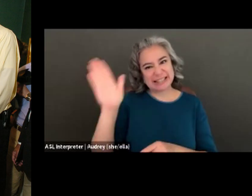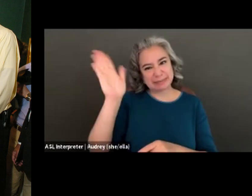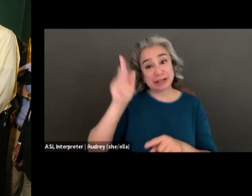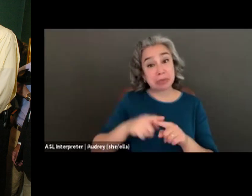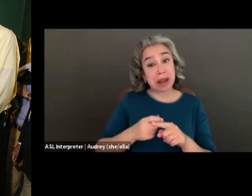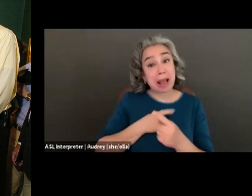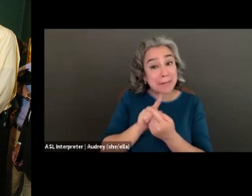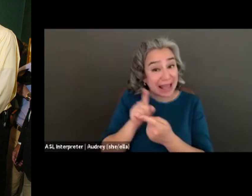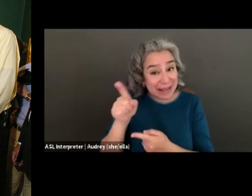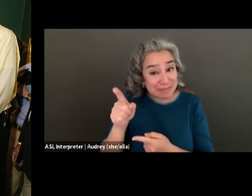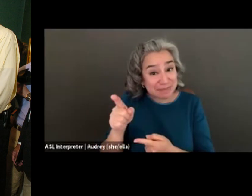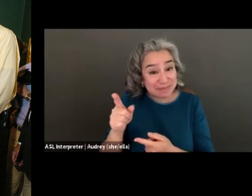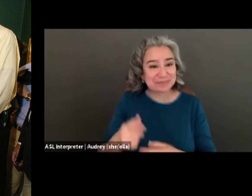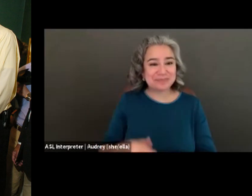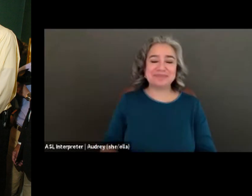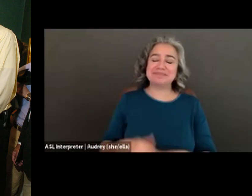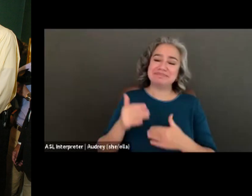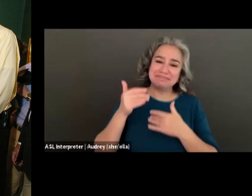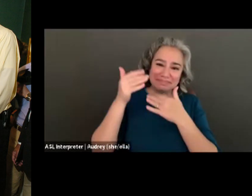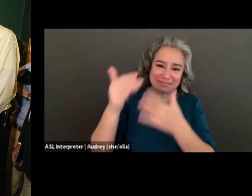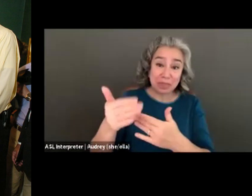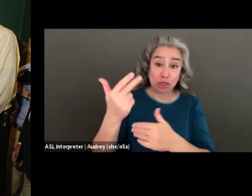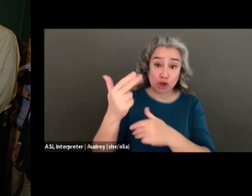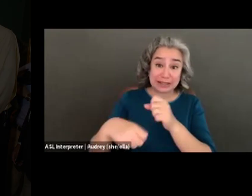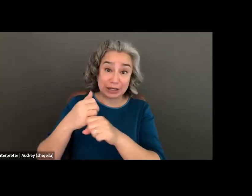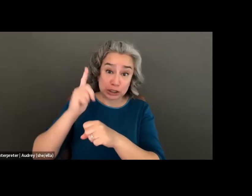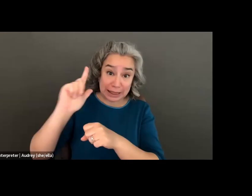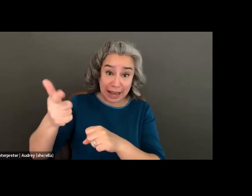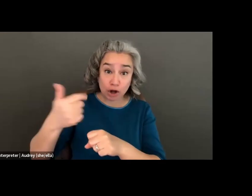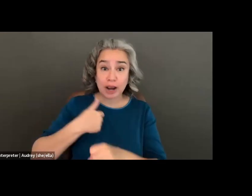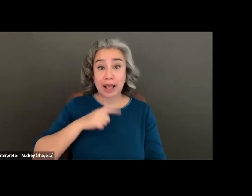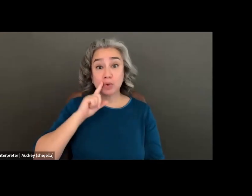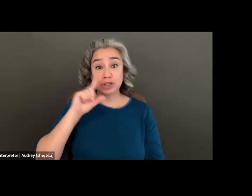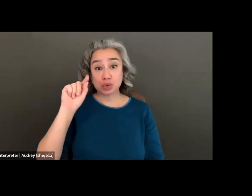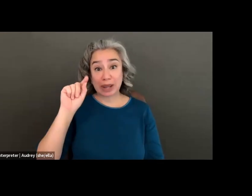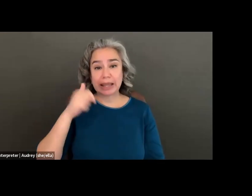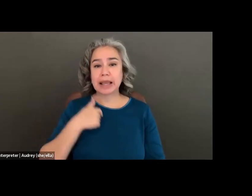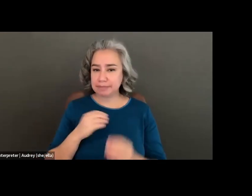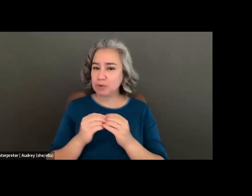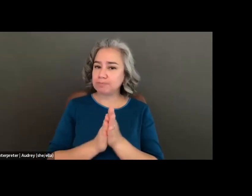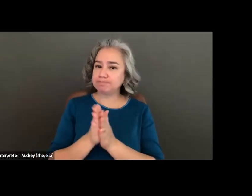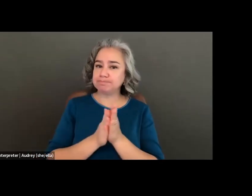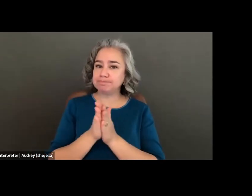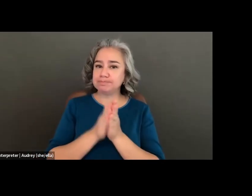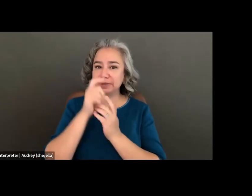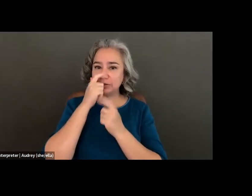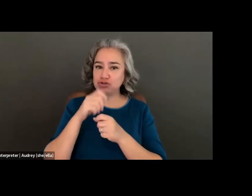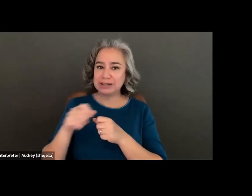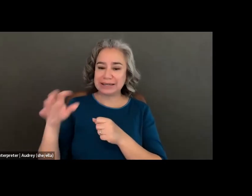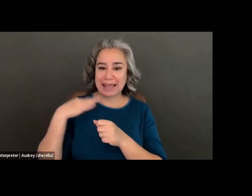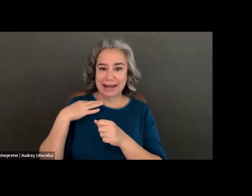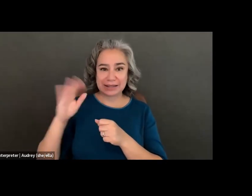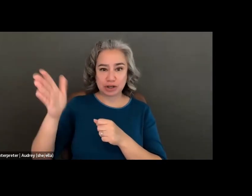to meet him. Jumping ahead 13 years, when I was 20, I was a lot more interested in the candidates and their speeches